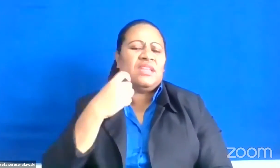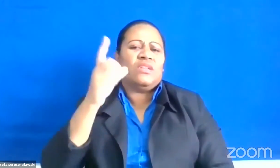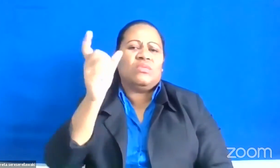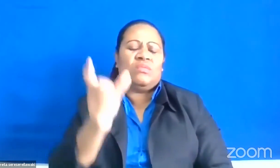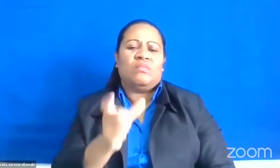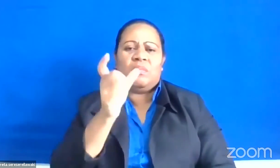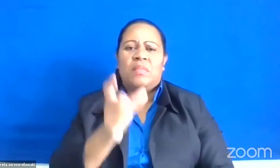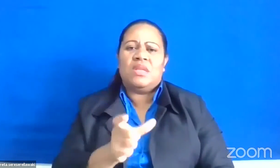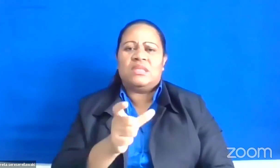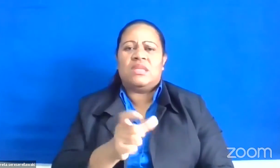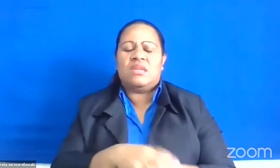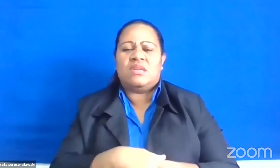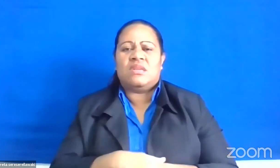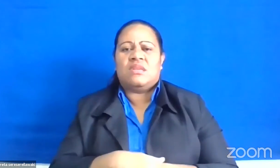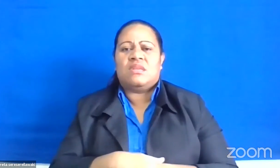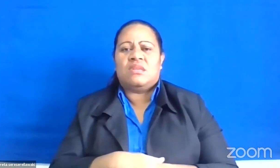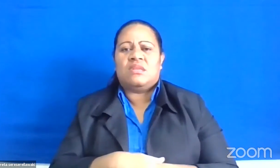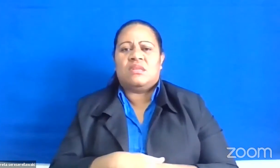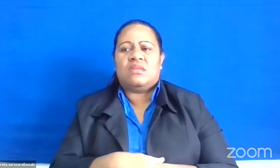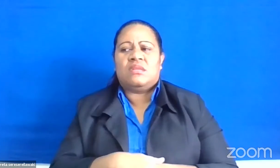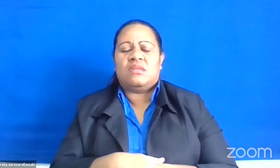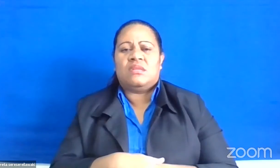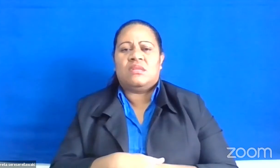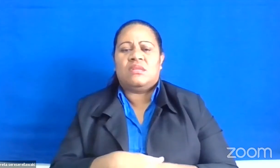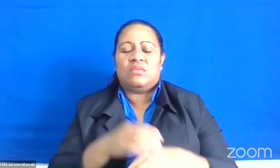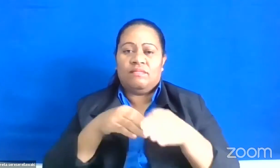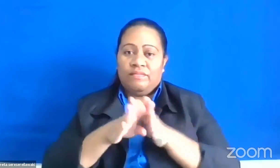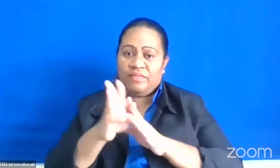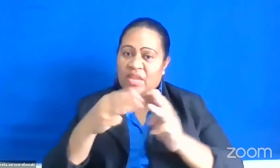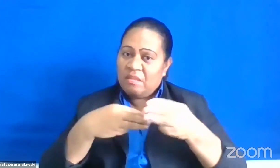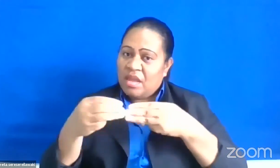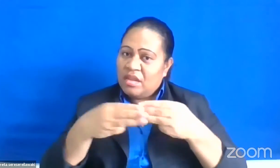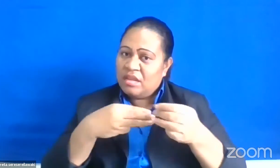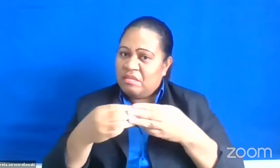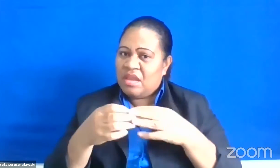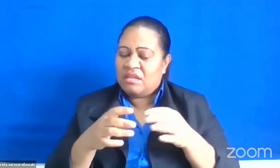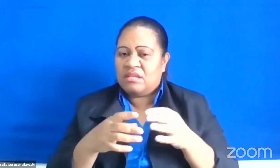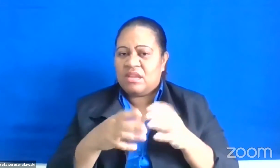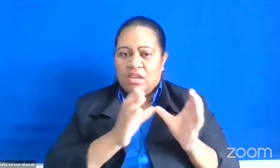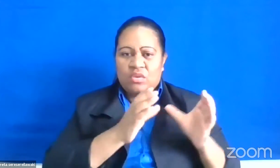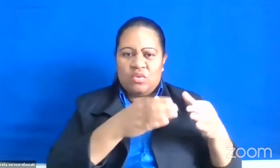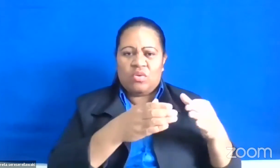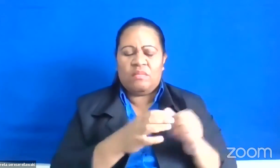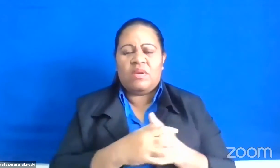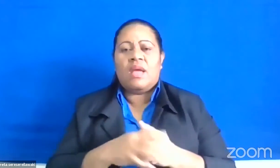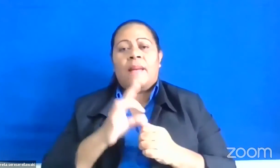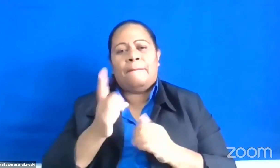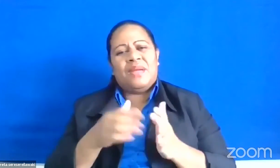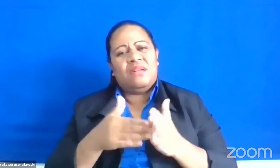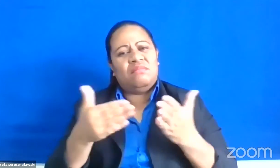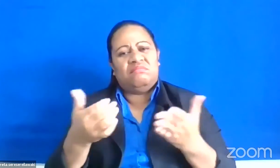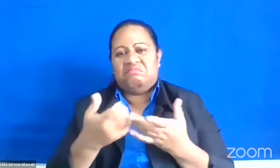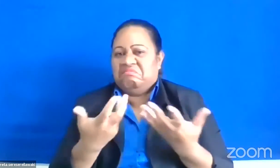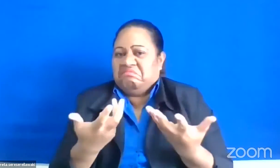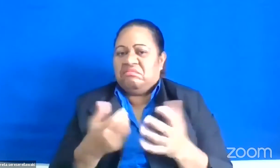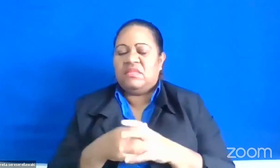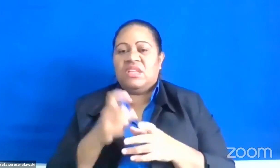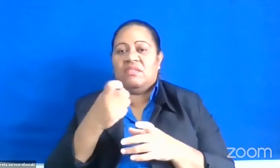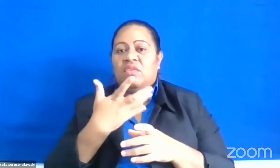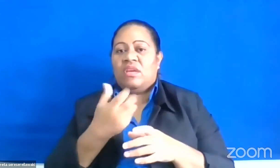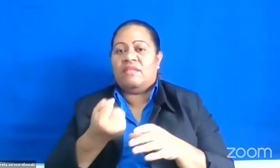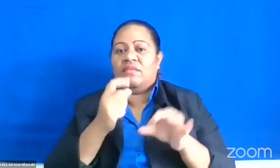from the civic resilience management platform but uh so far i think that's one question that's here for